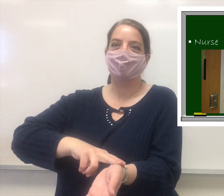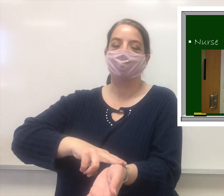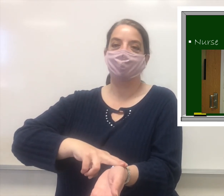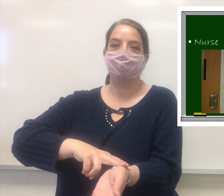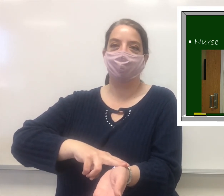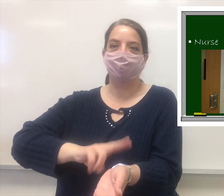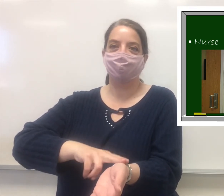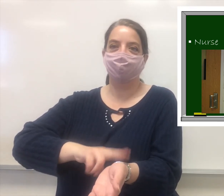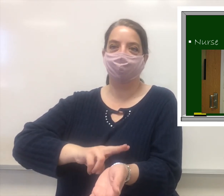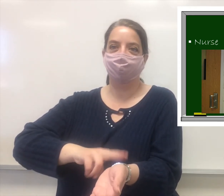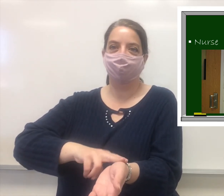takes your pulse.